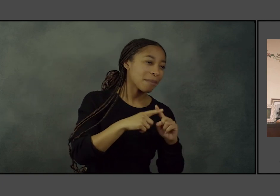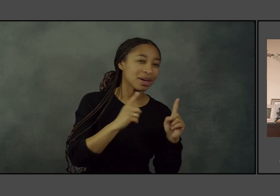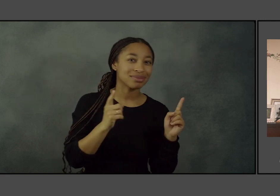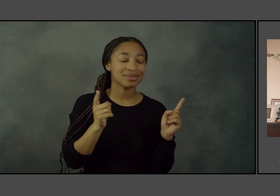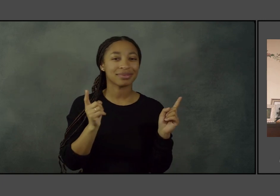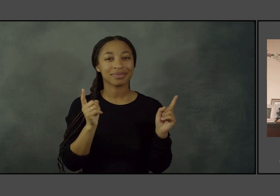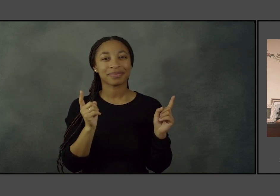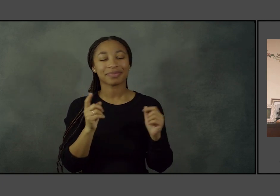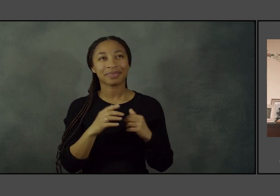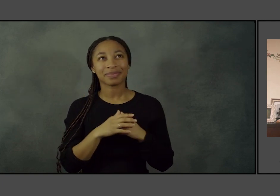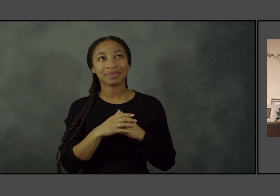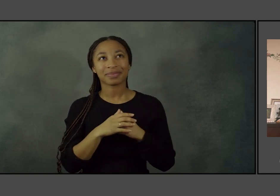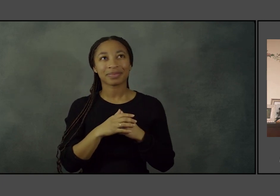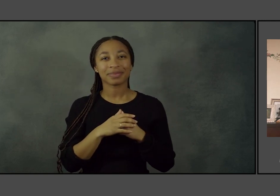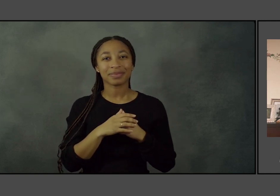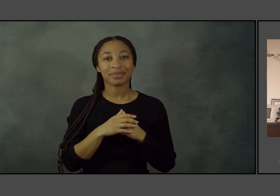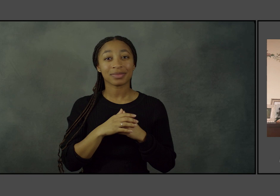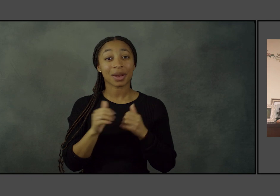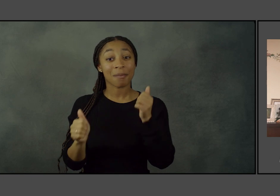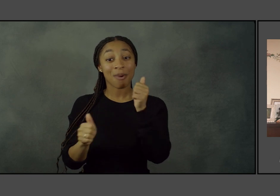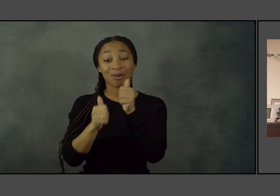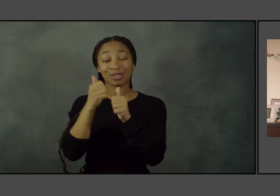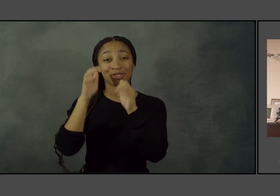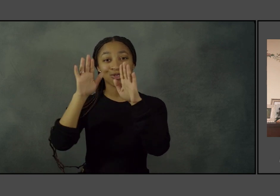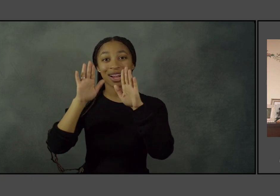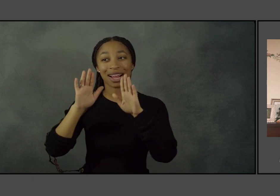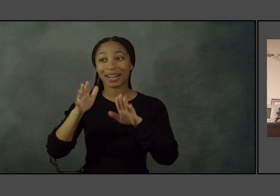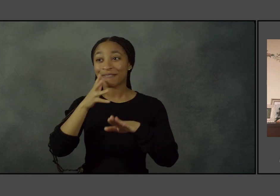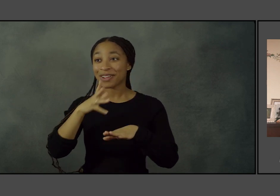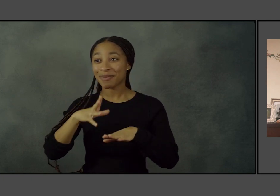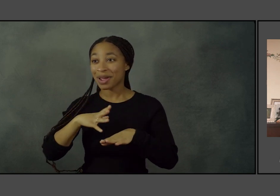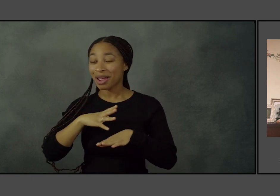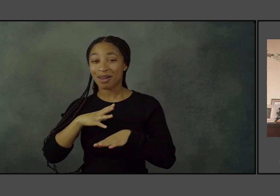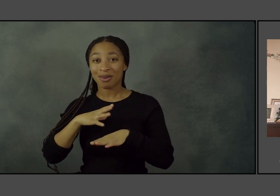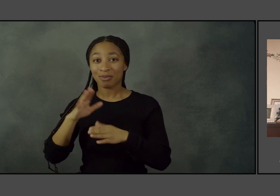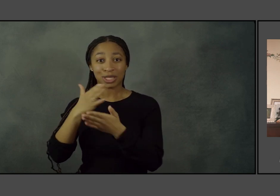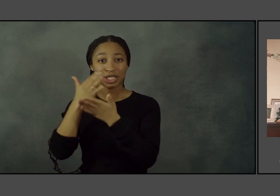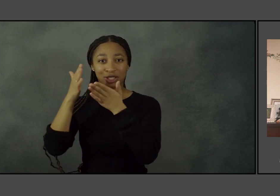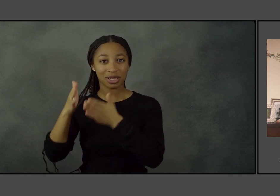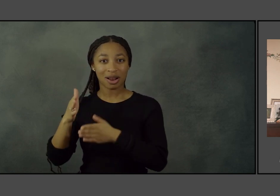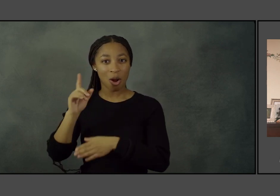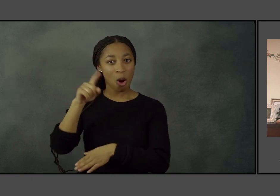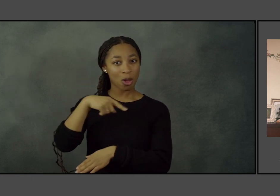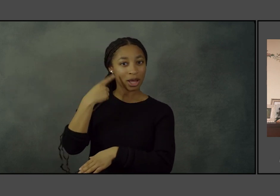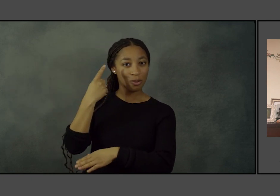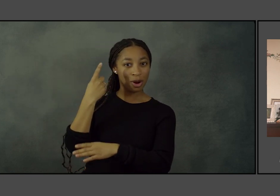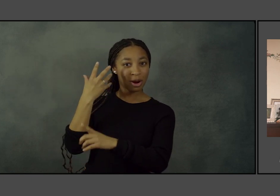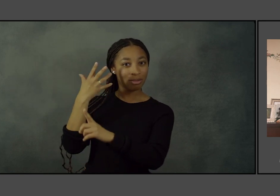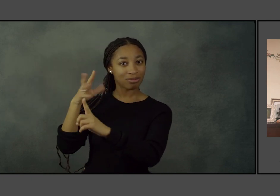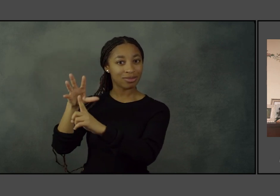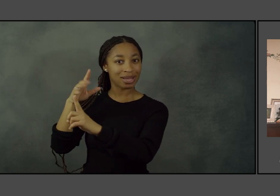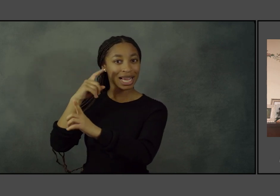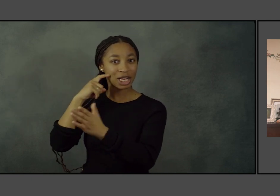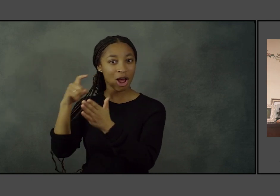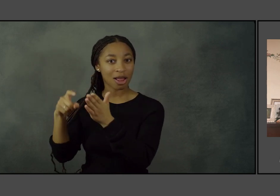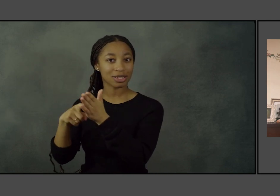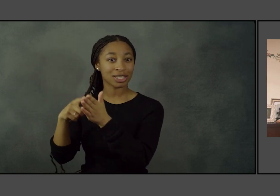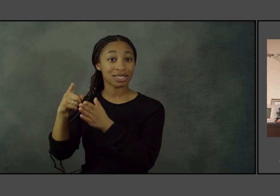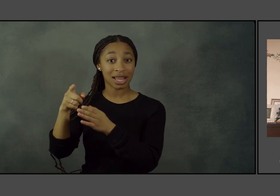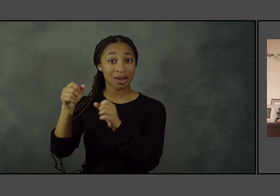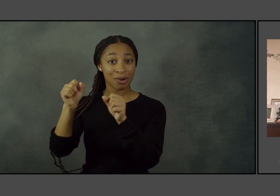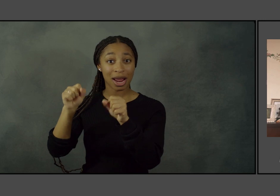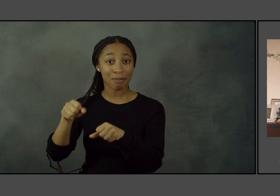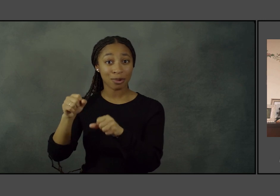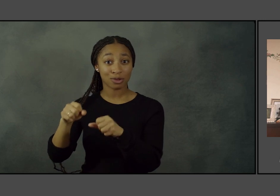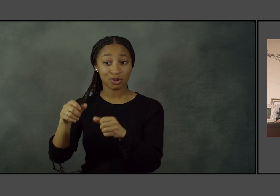great female musicians only were acknowledged because they were able to play as good as the next guy. So that